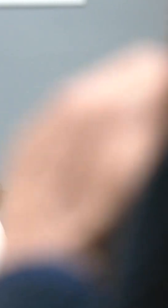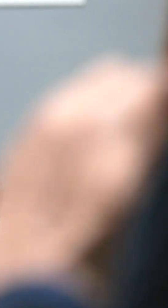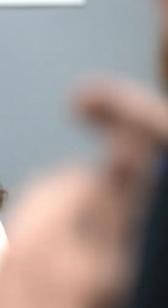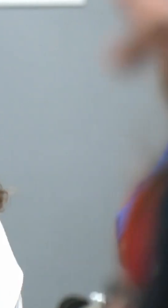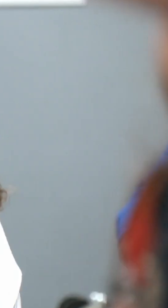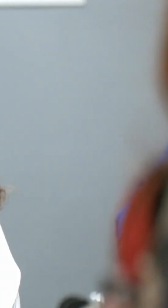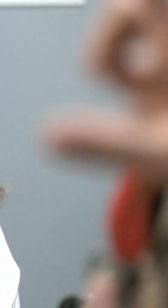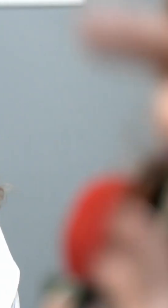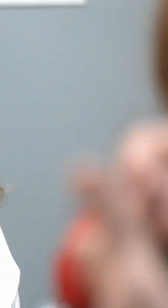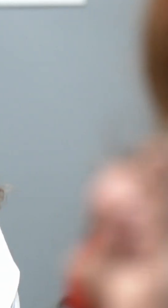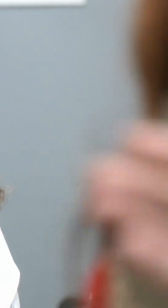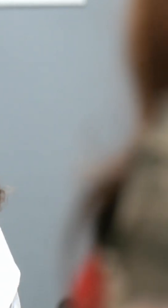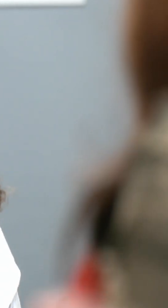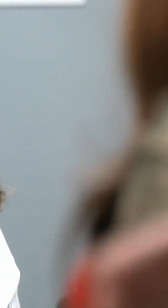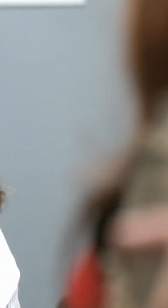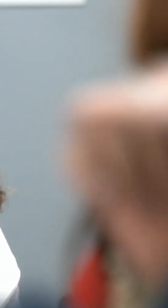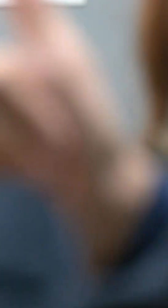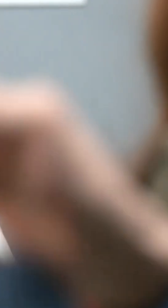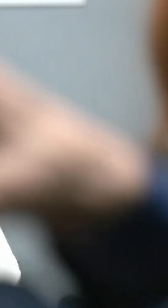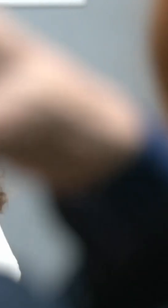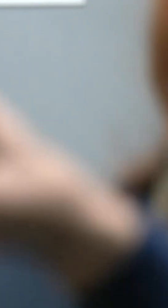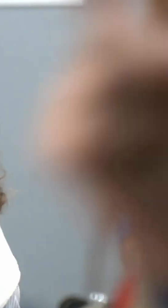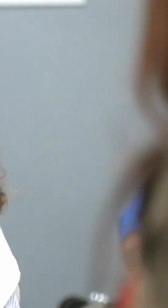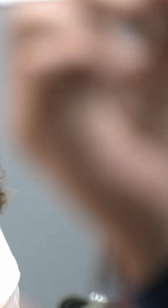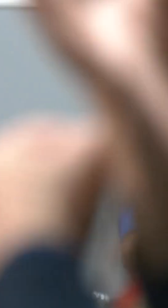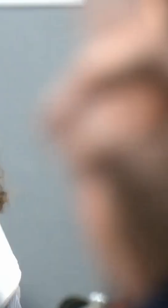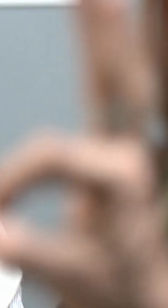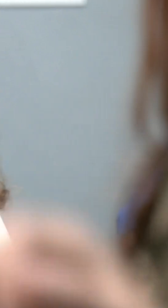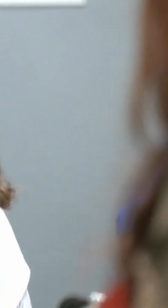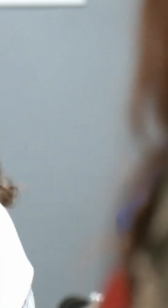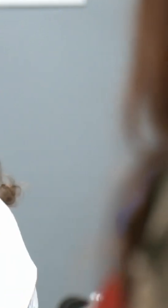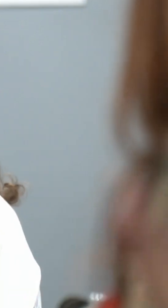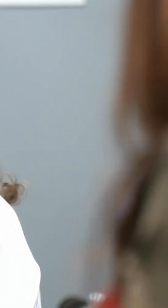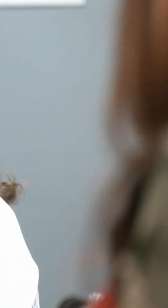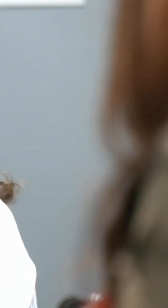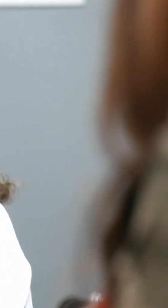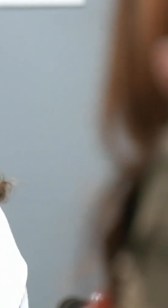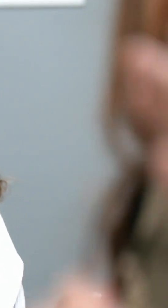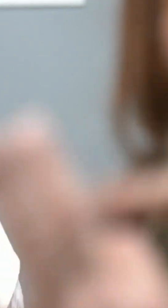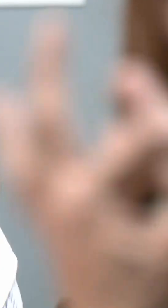the leader here, because it's one of my proudest moments. Thank you.